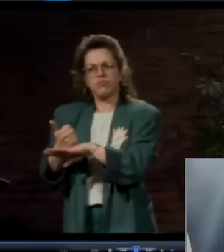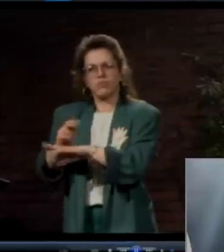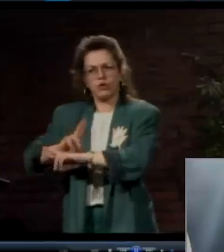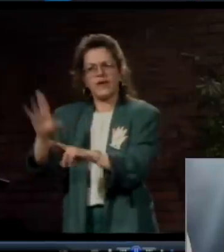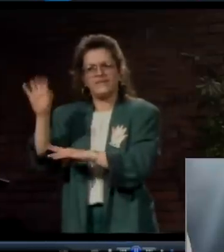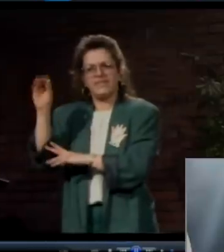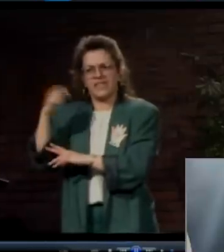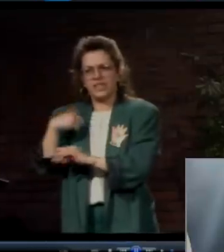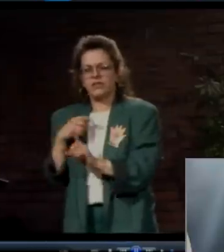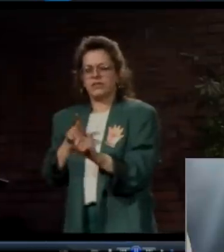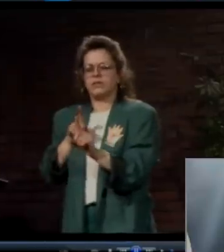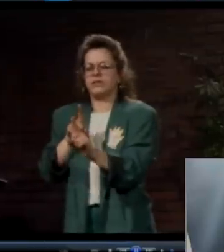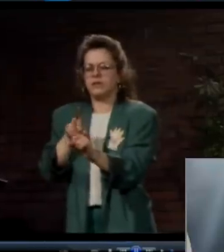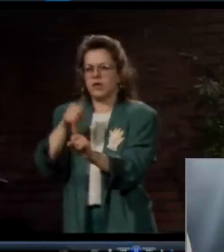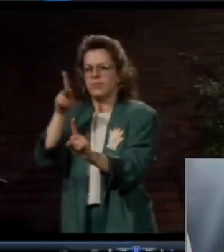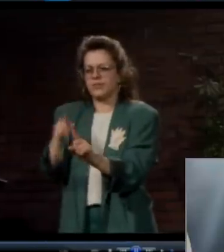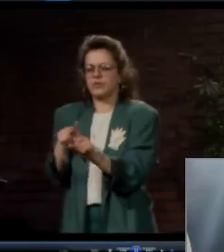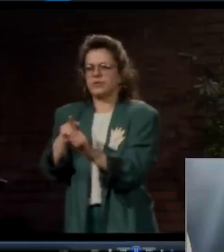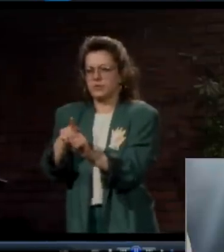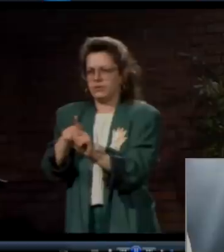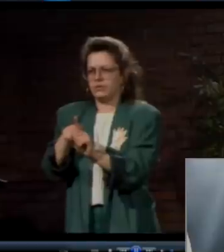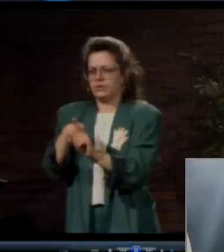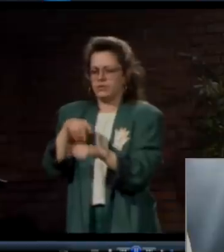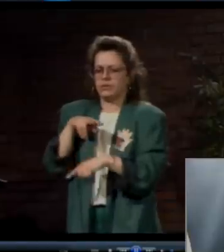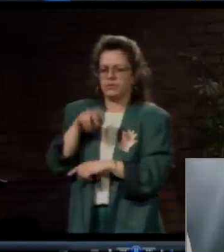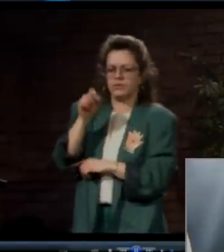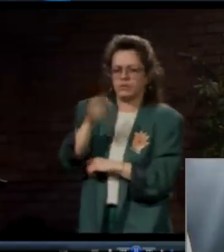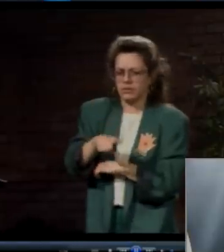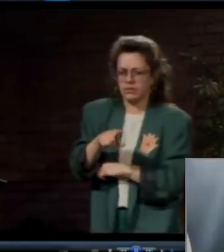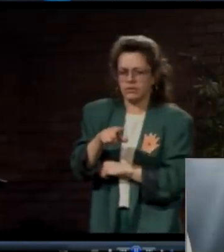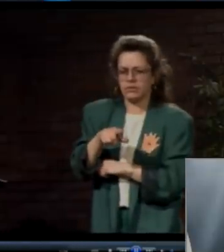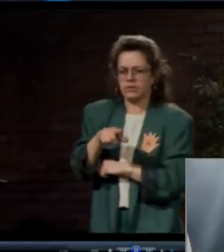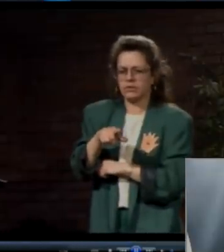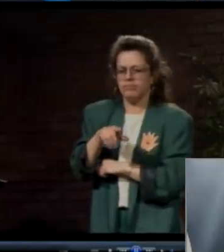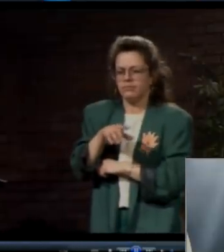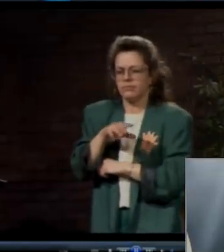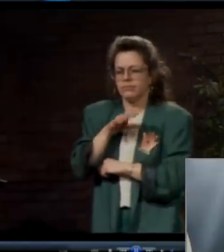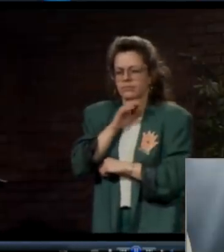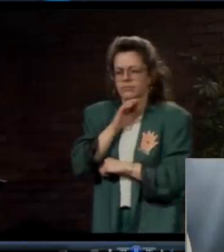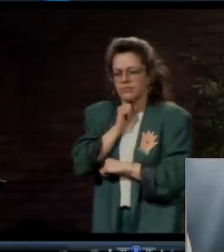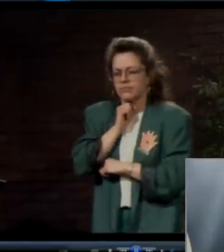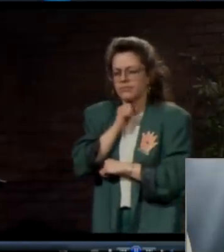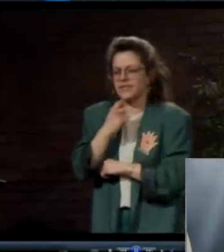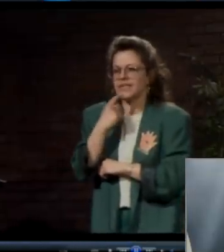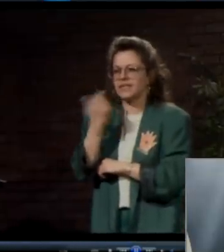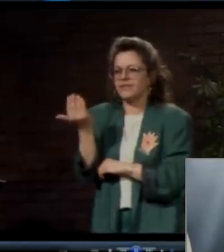and get ready to pay for that, and you hand them $50,